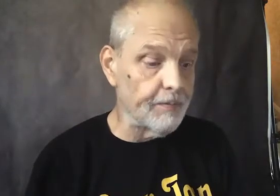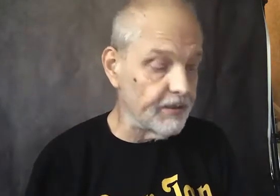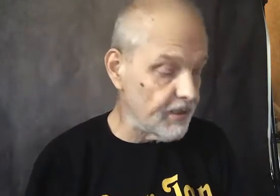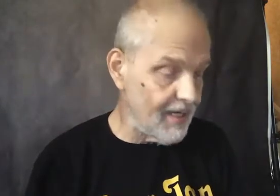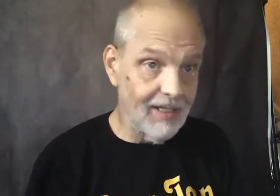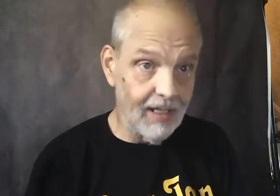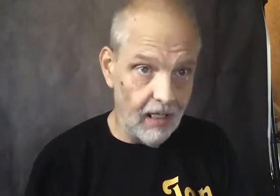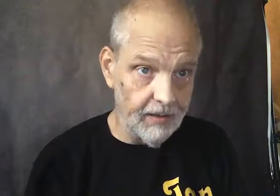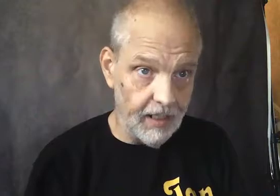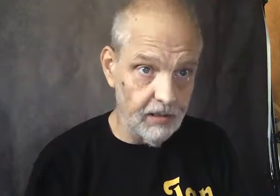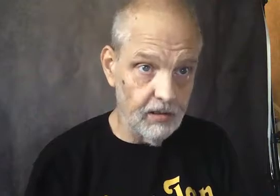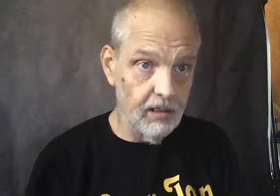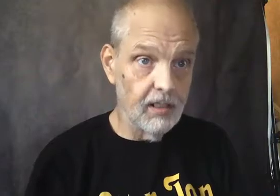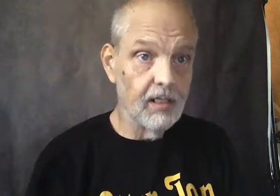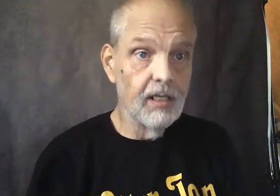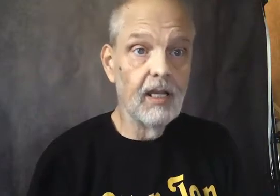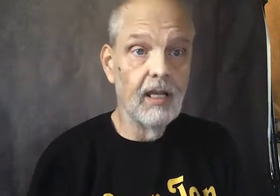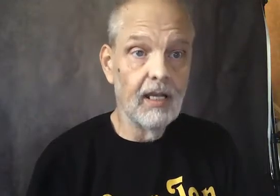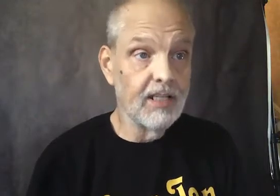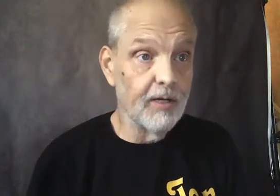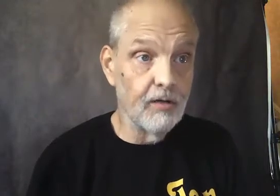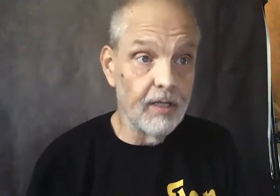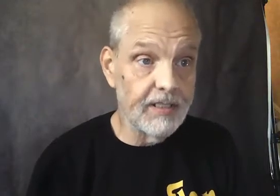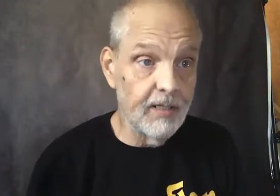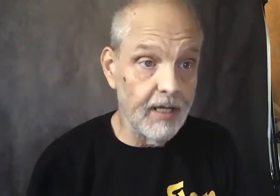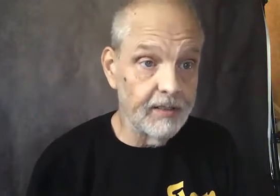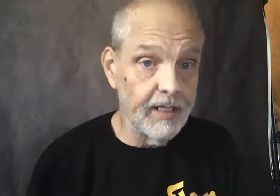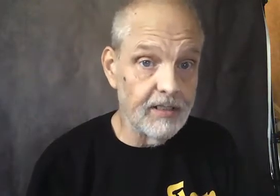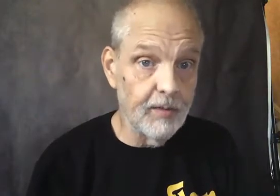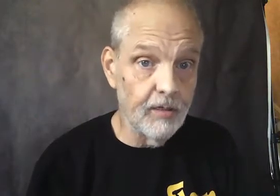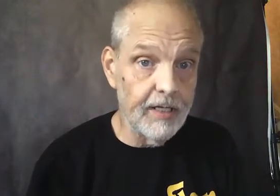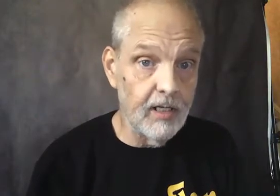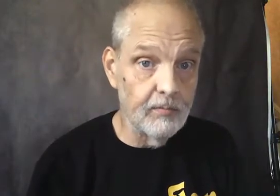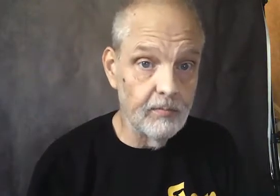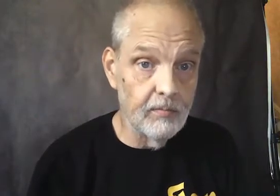Hopkins Gallaudet. Has anybody heard the last name Gallaudet? Has anybody heard that name?